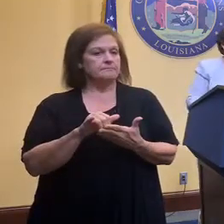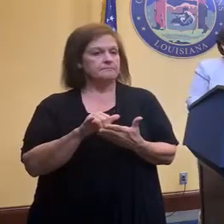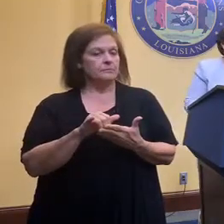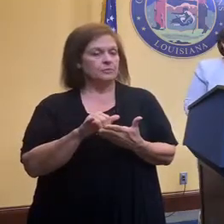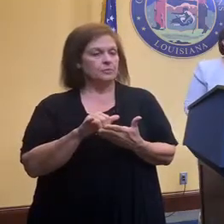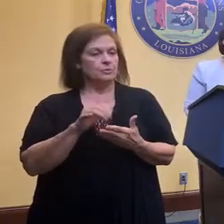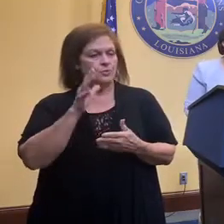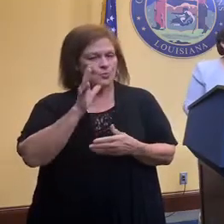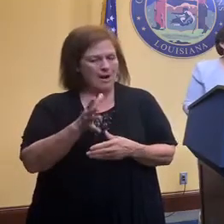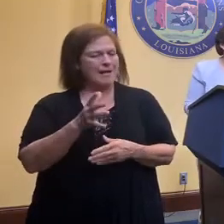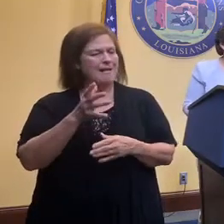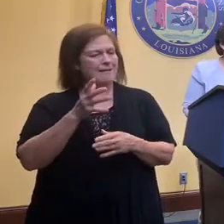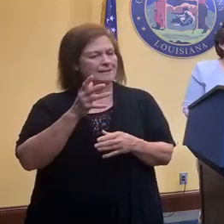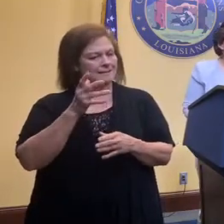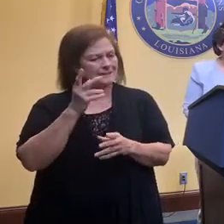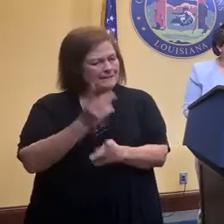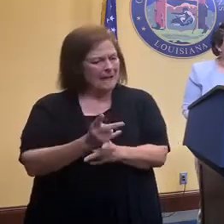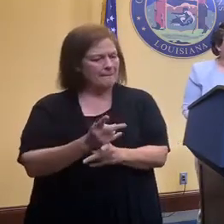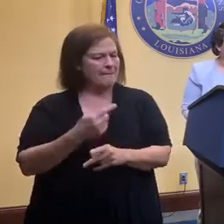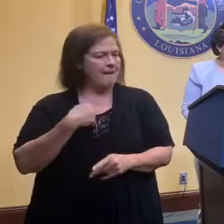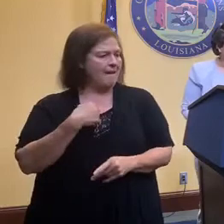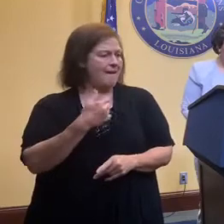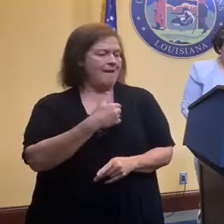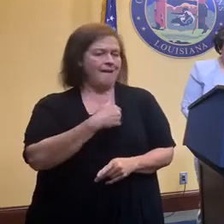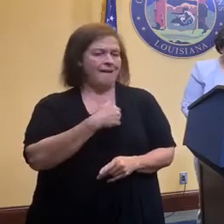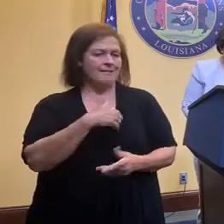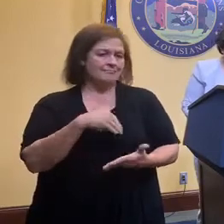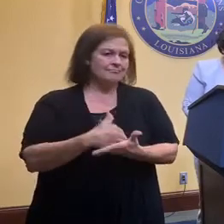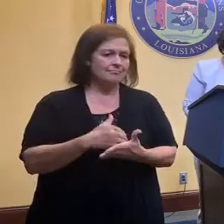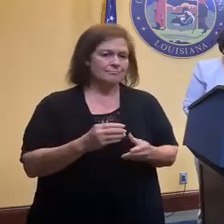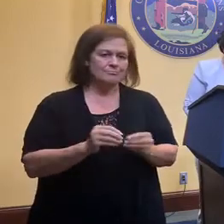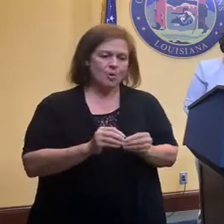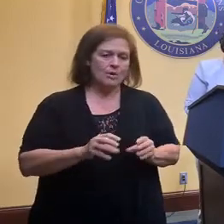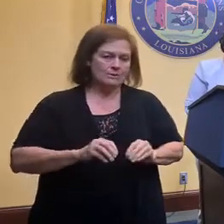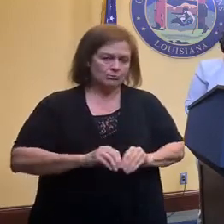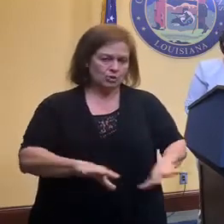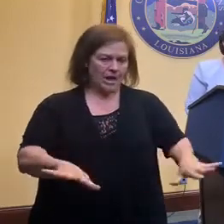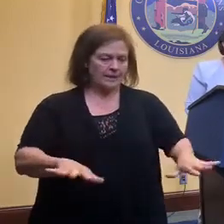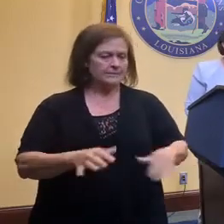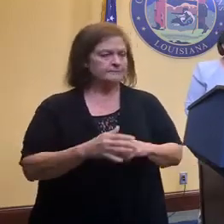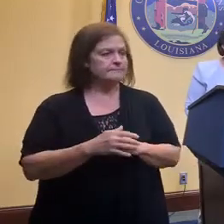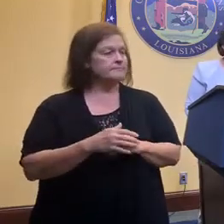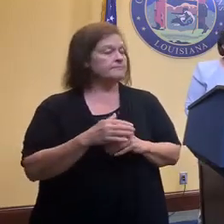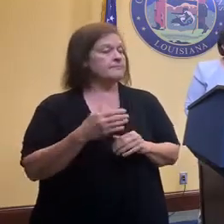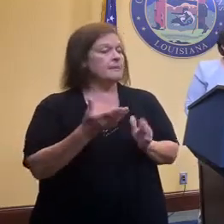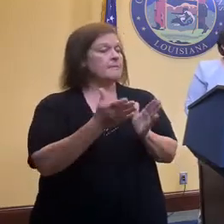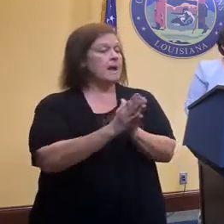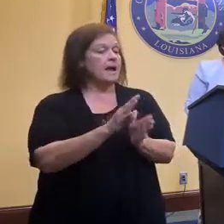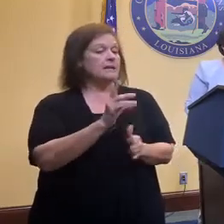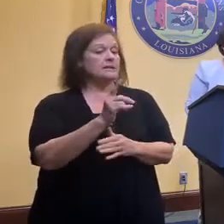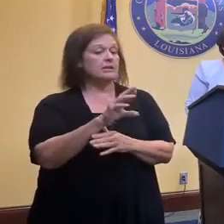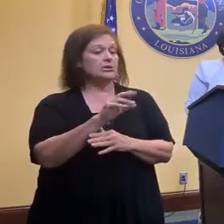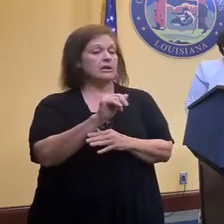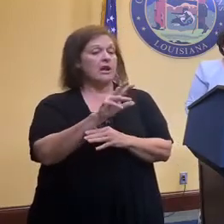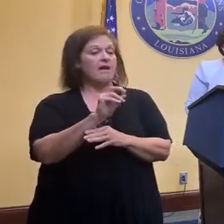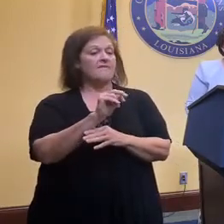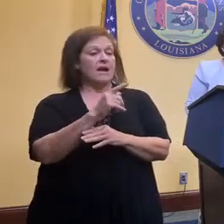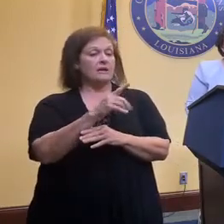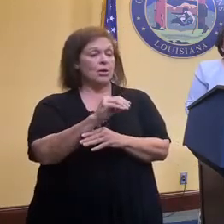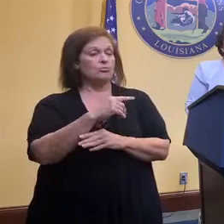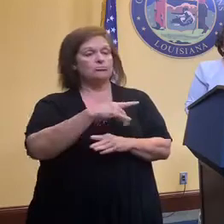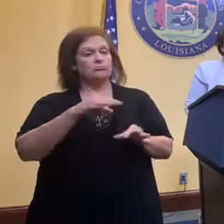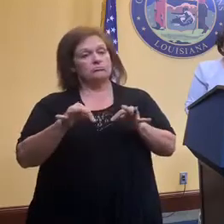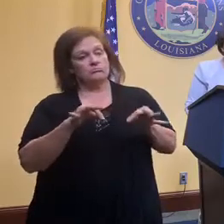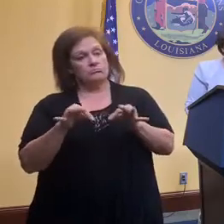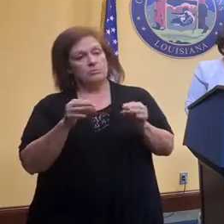keep us from going into community spread. I'm going to ask Dr. Vegno to come up and give you a